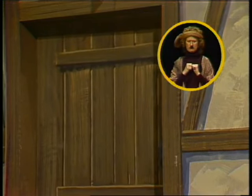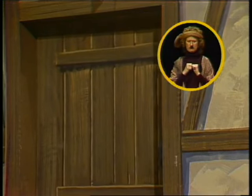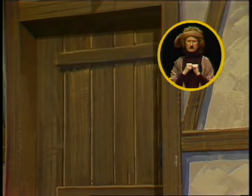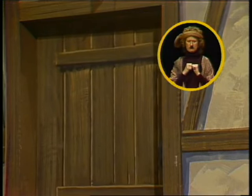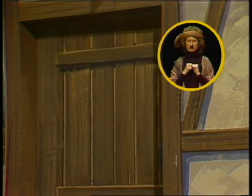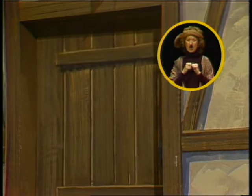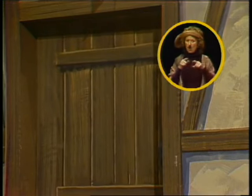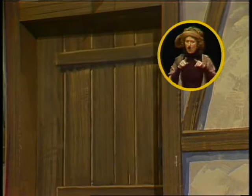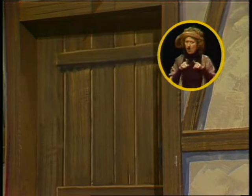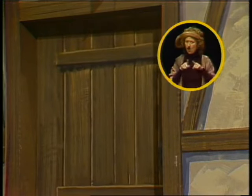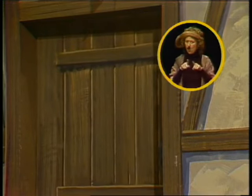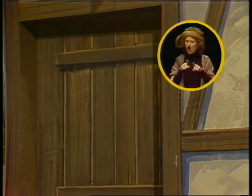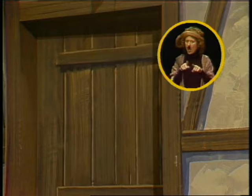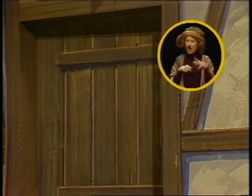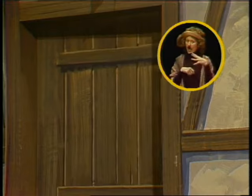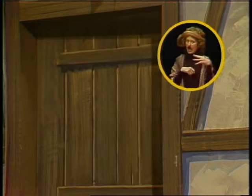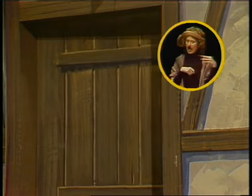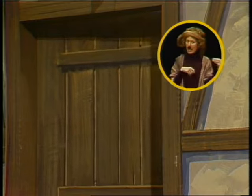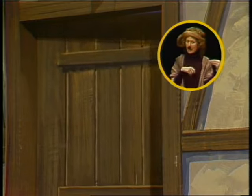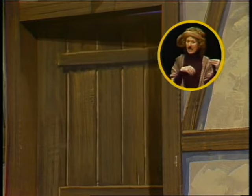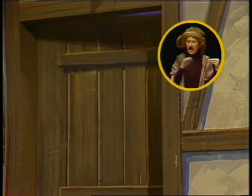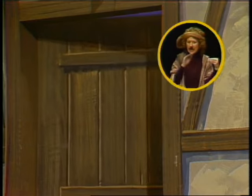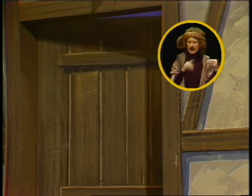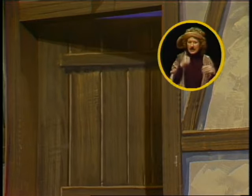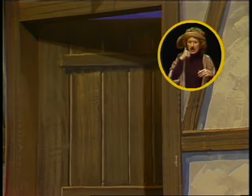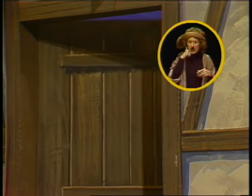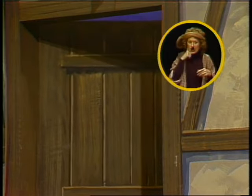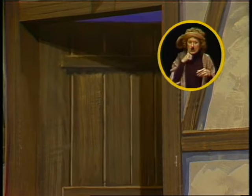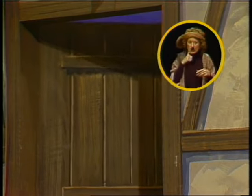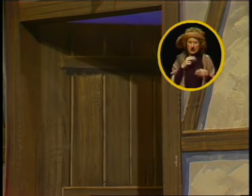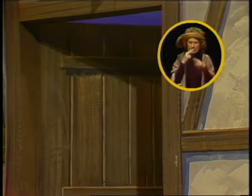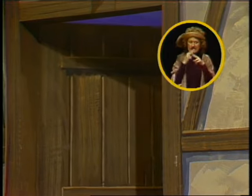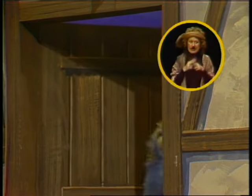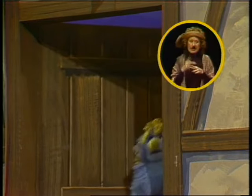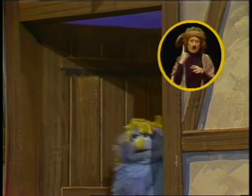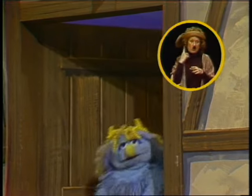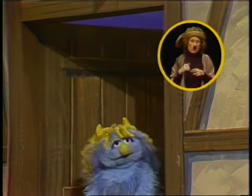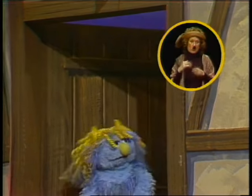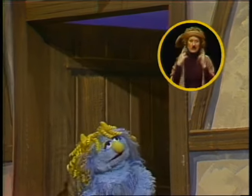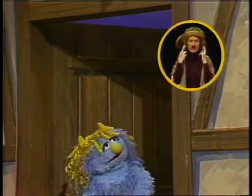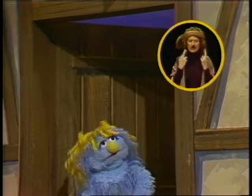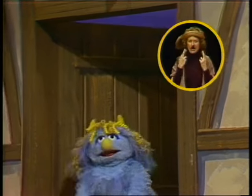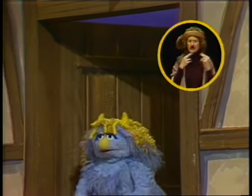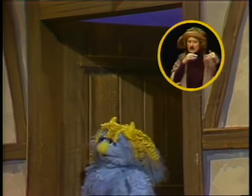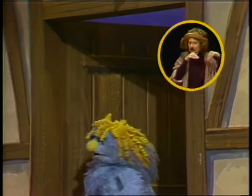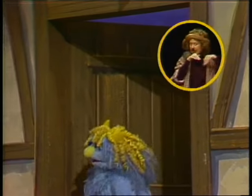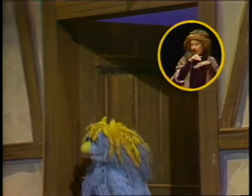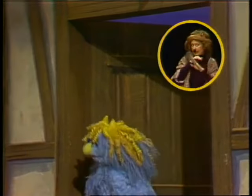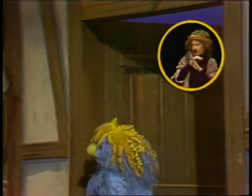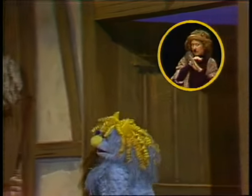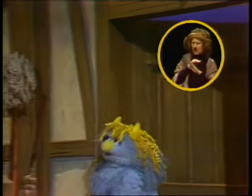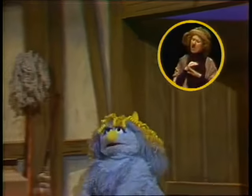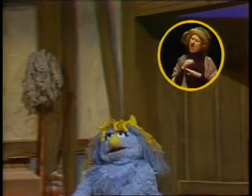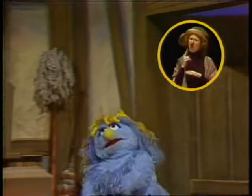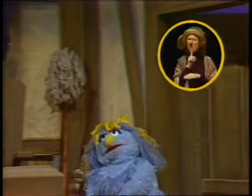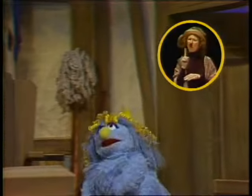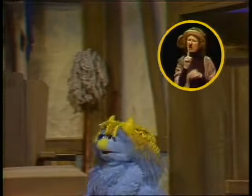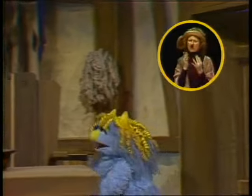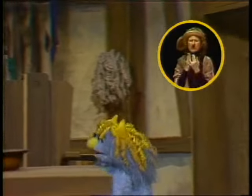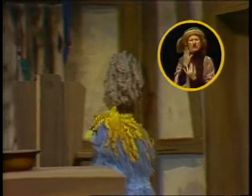While they were out, a little girl named Goldilocks came in. She was lost in the forest and was hungry and